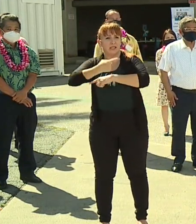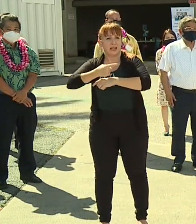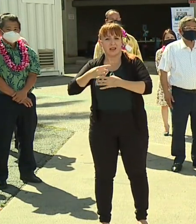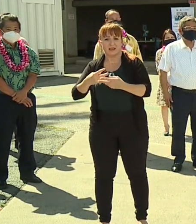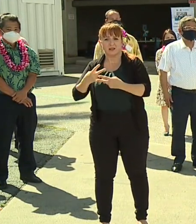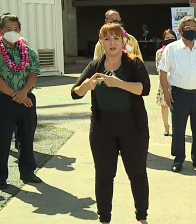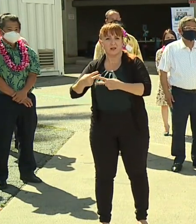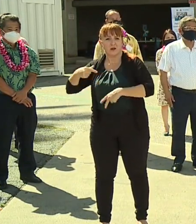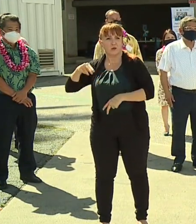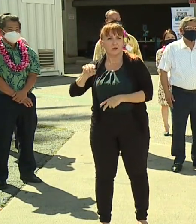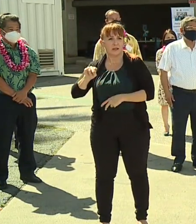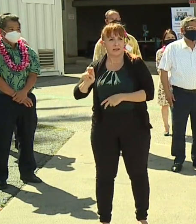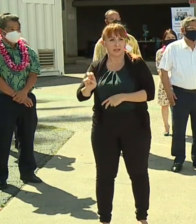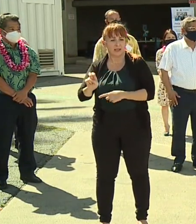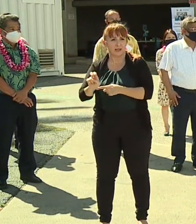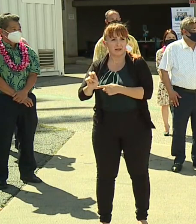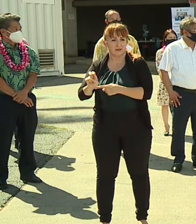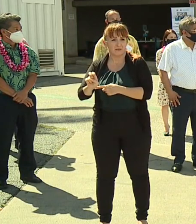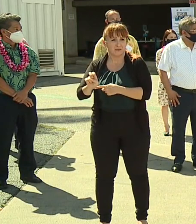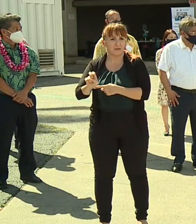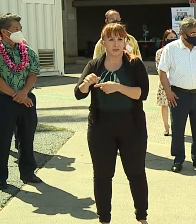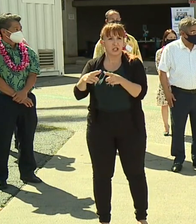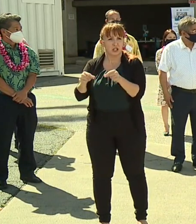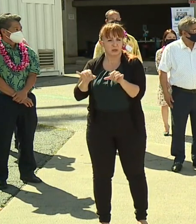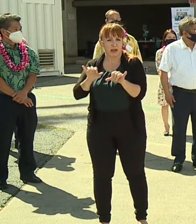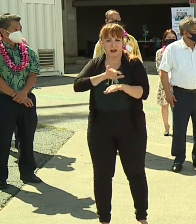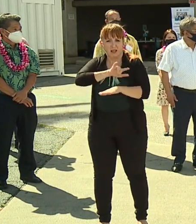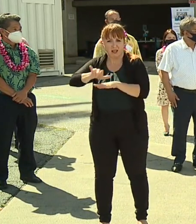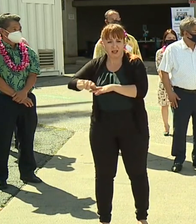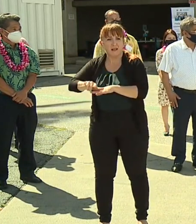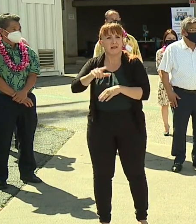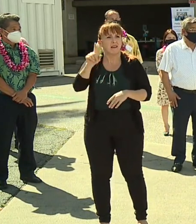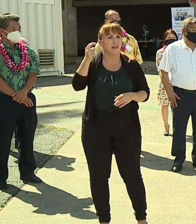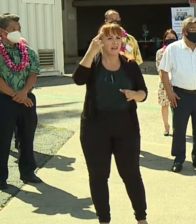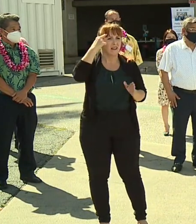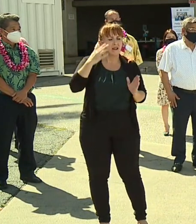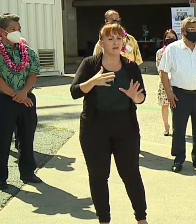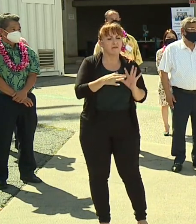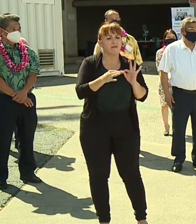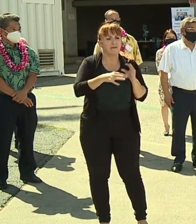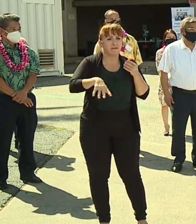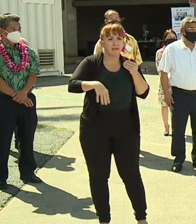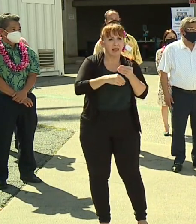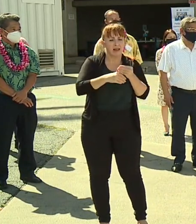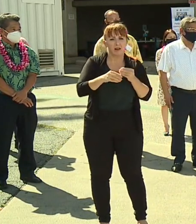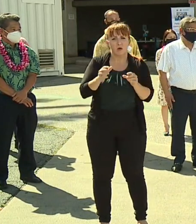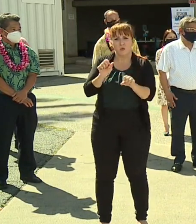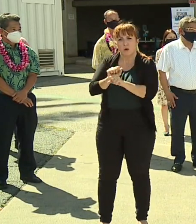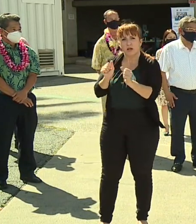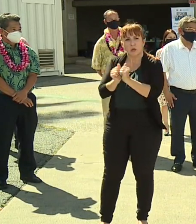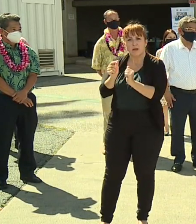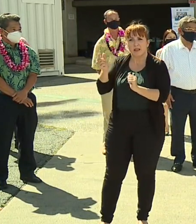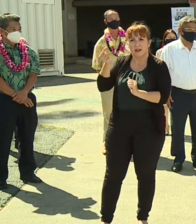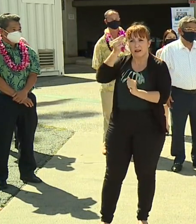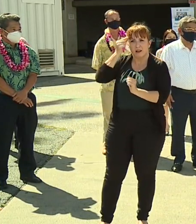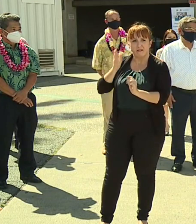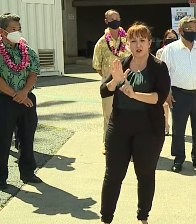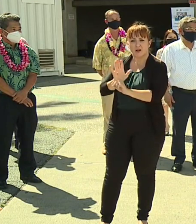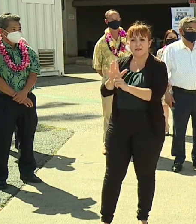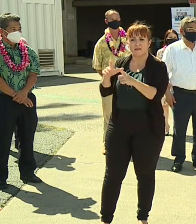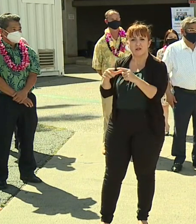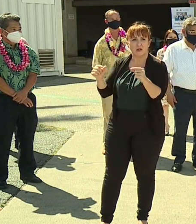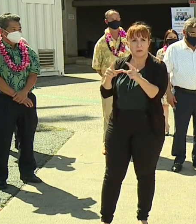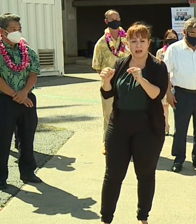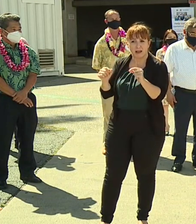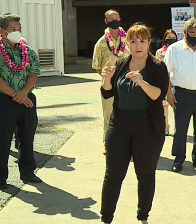days. And I know the governor, maybe you can add some things to this, is working with the government of Japan to see if perhaps they would approve